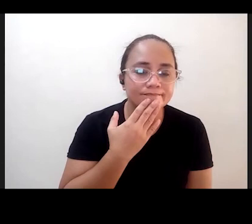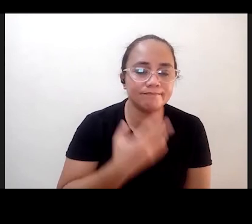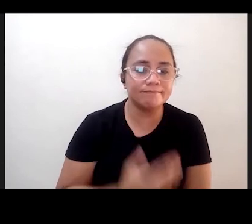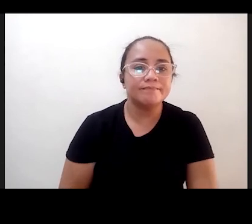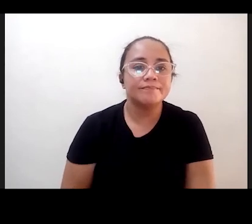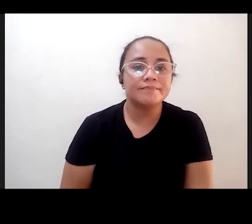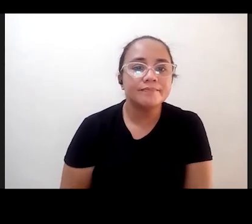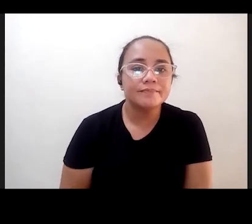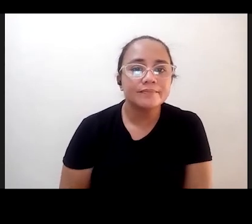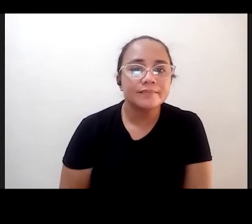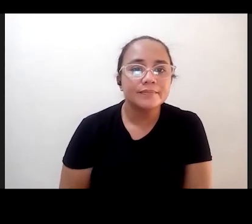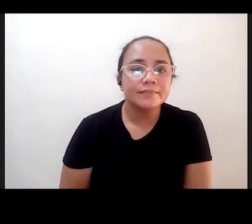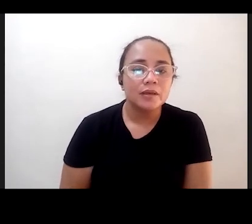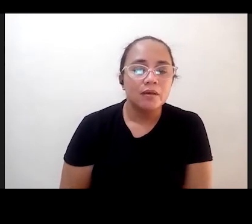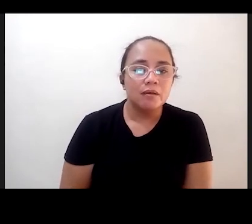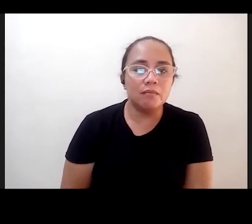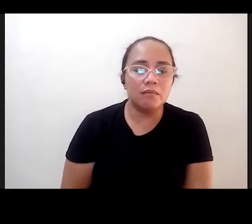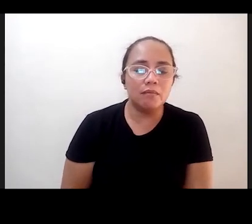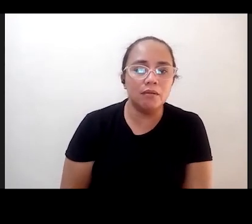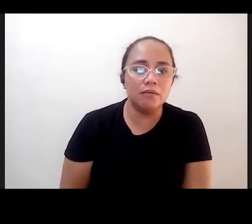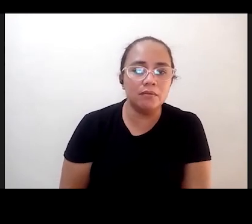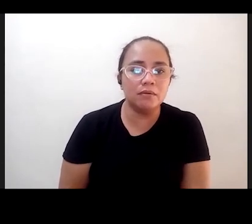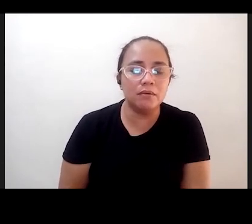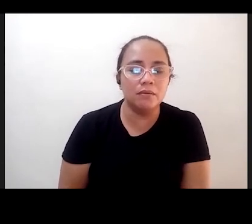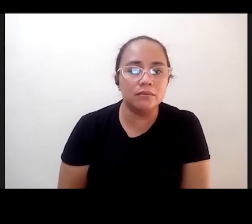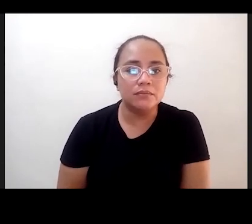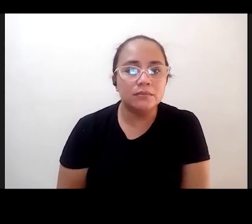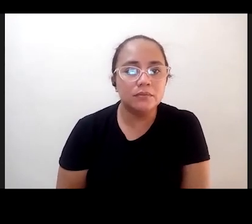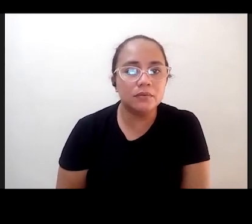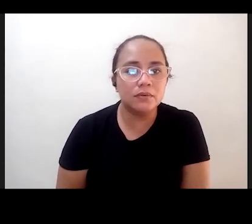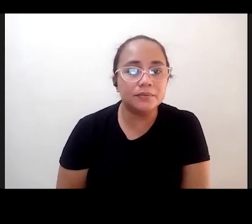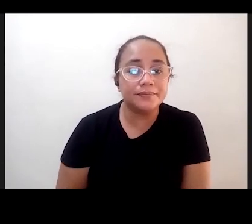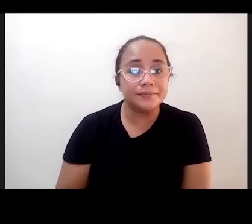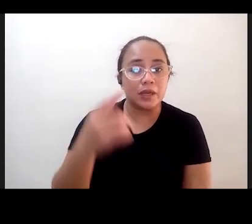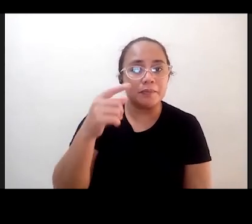All right. Let me go back up.